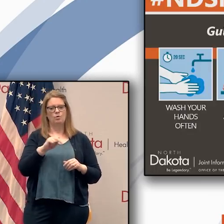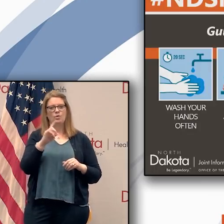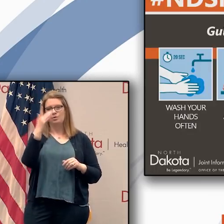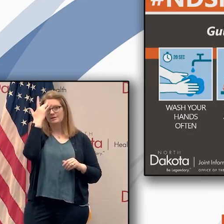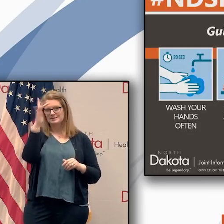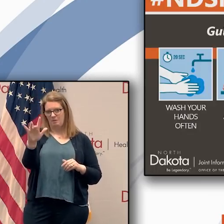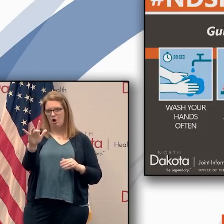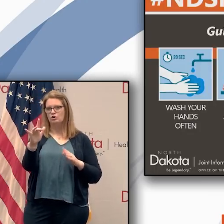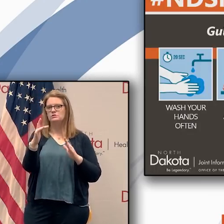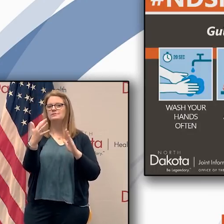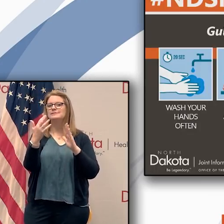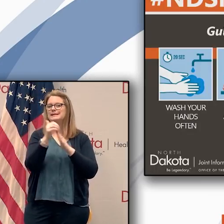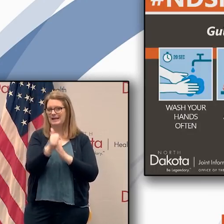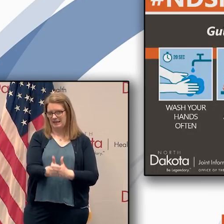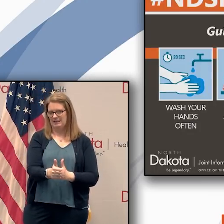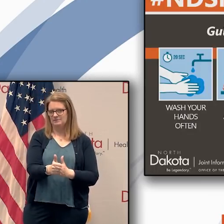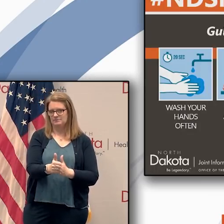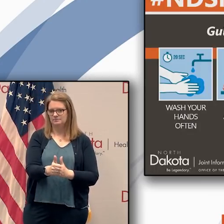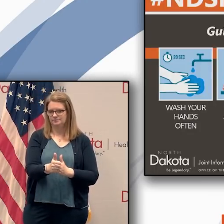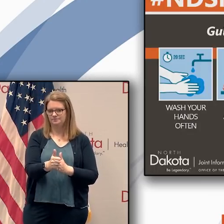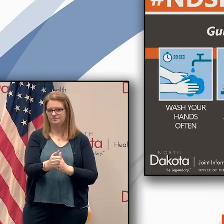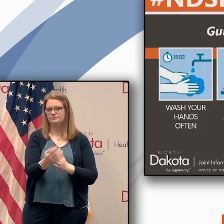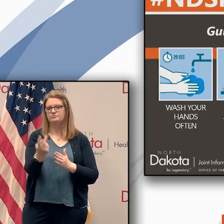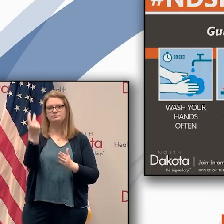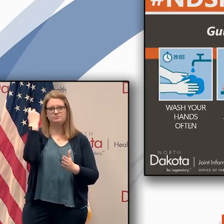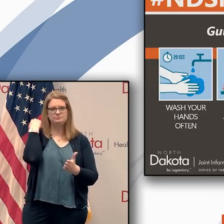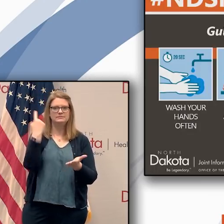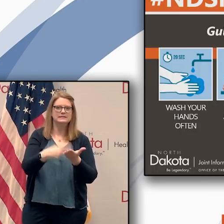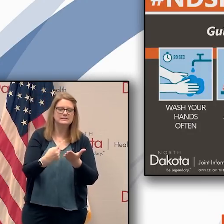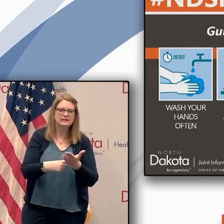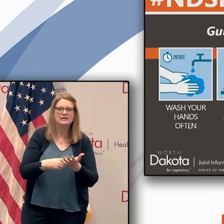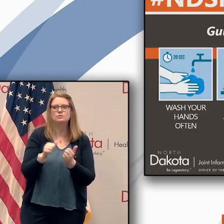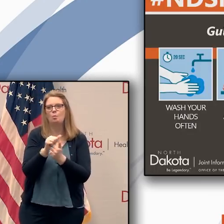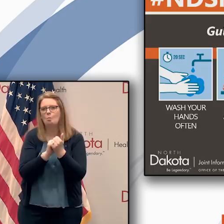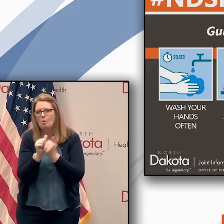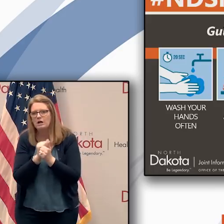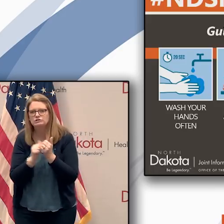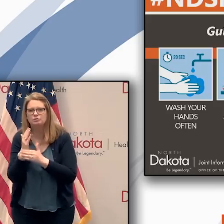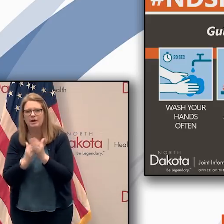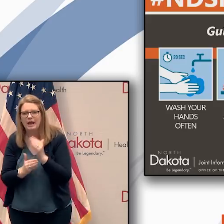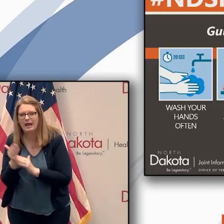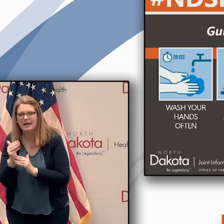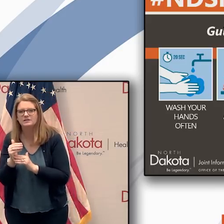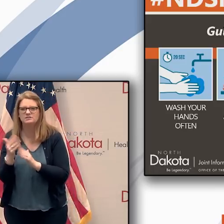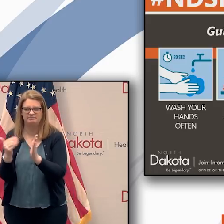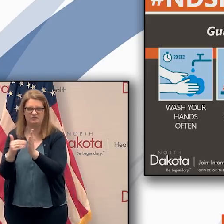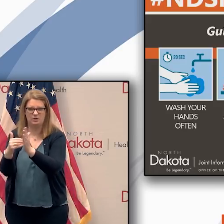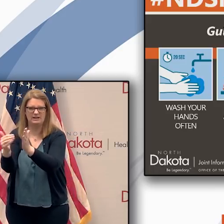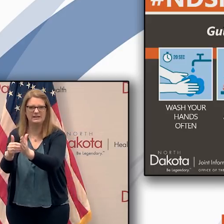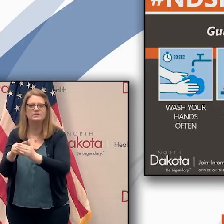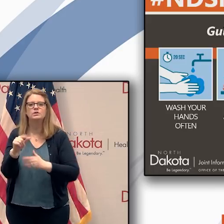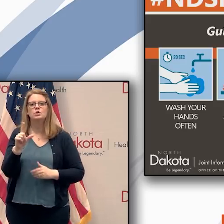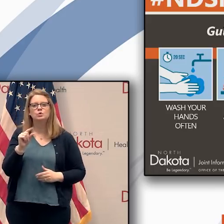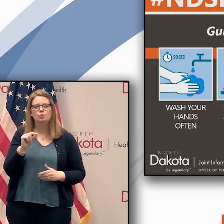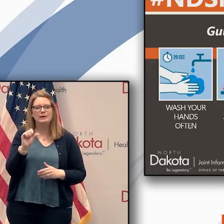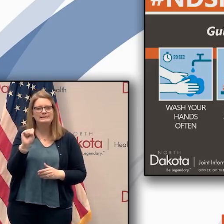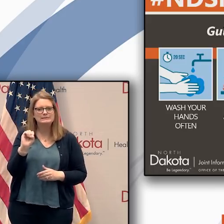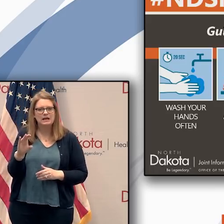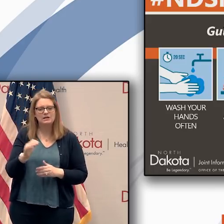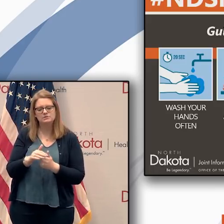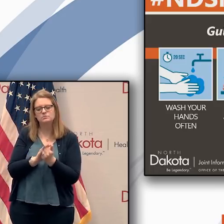guidelines, and which we've covered before, again, about washing your hands, do it frequently, do it for 20 seconds or